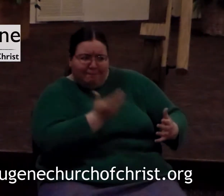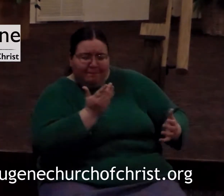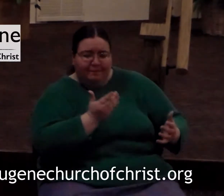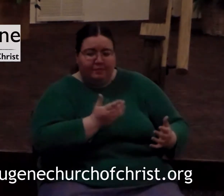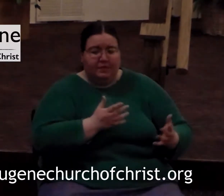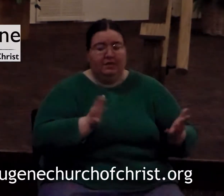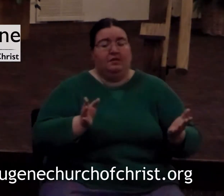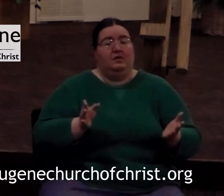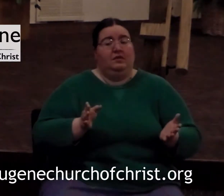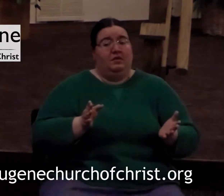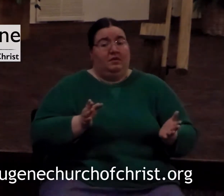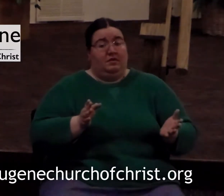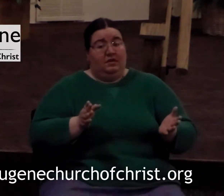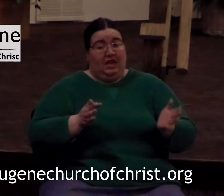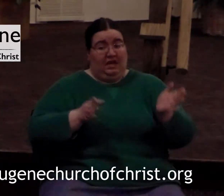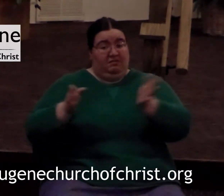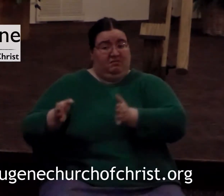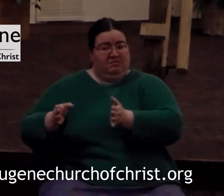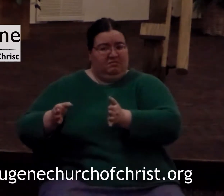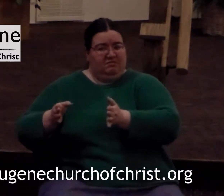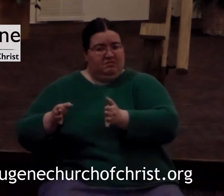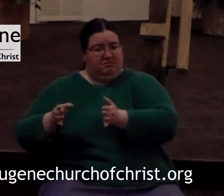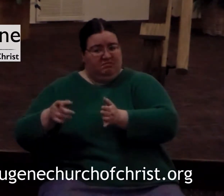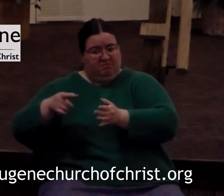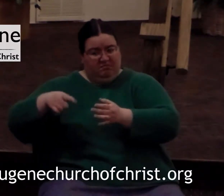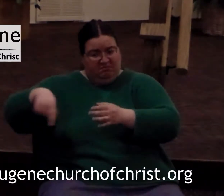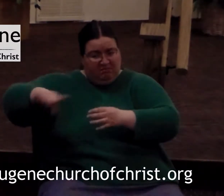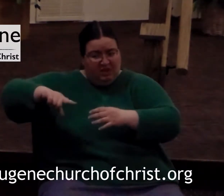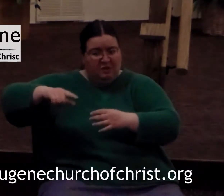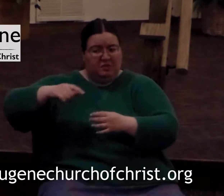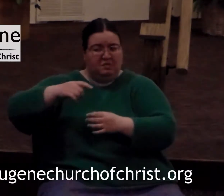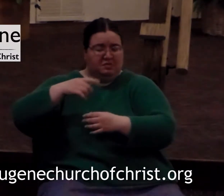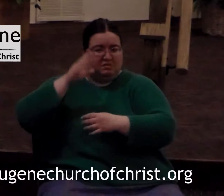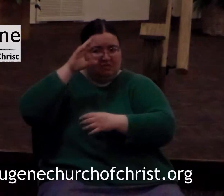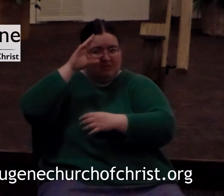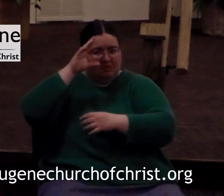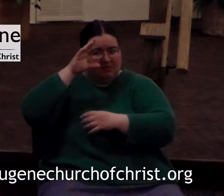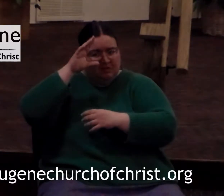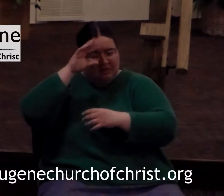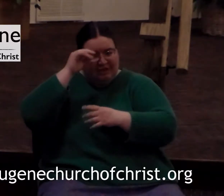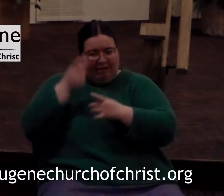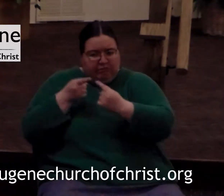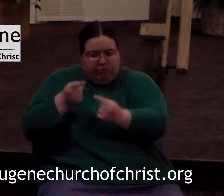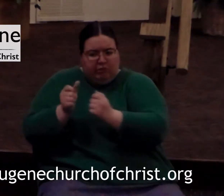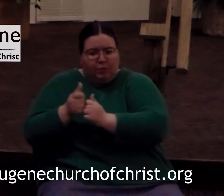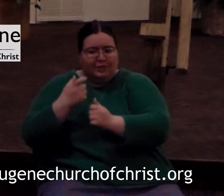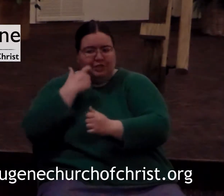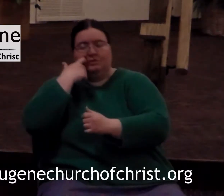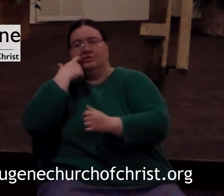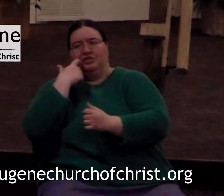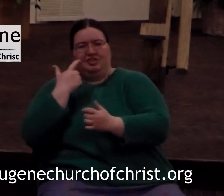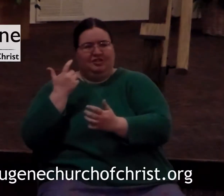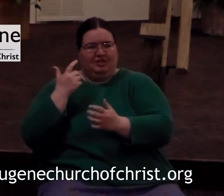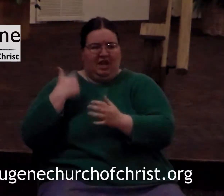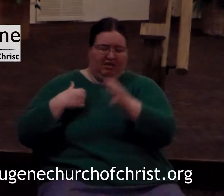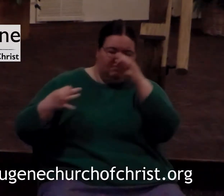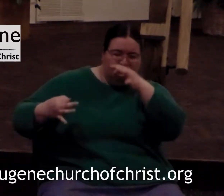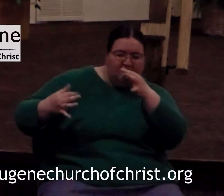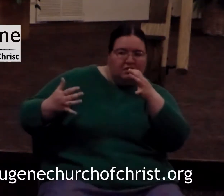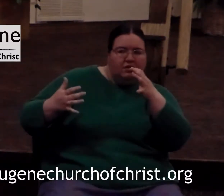and try to decide what that's all about, who do I think that I am? when I look at the sin that you struggle with, who do I